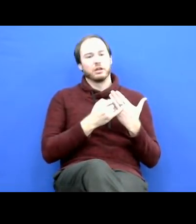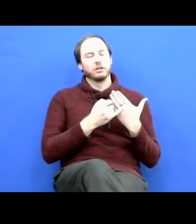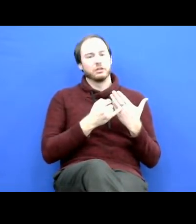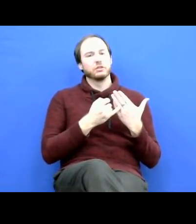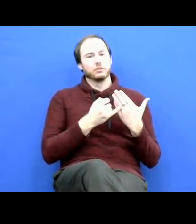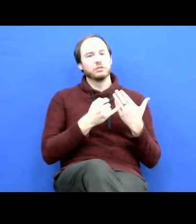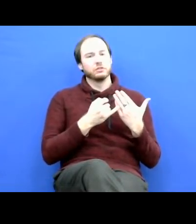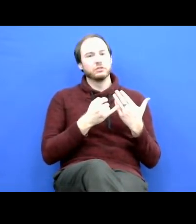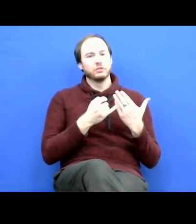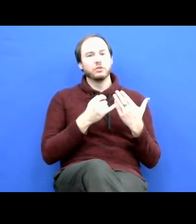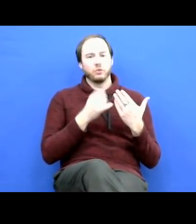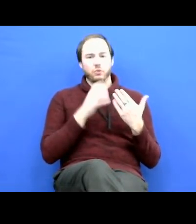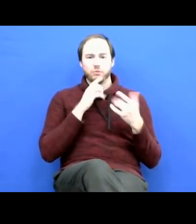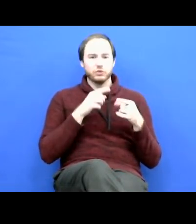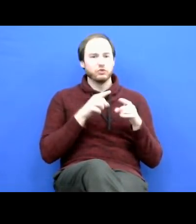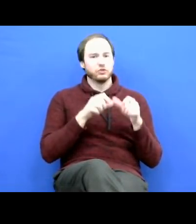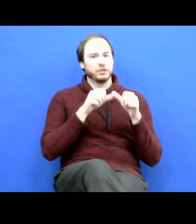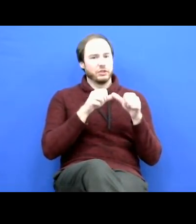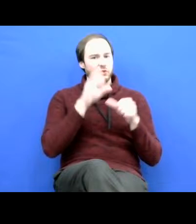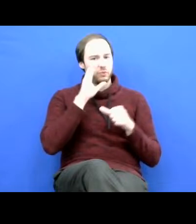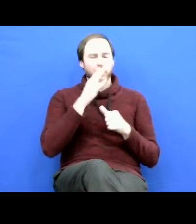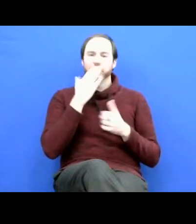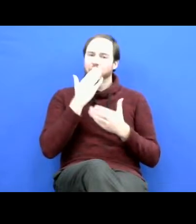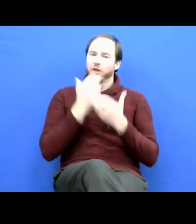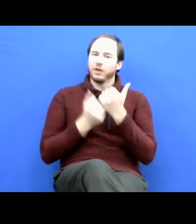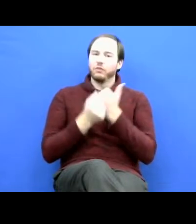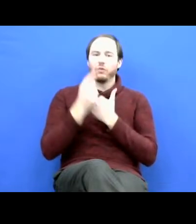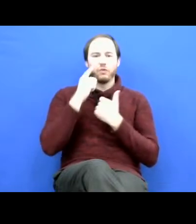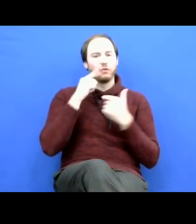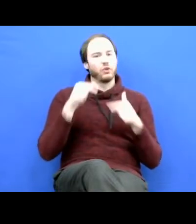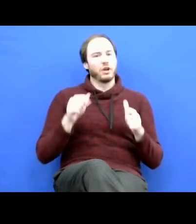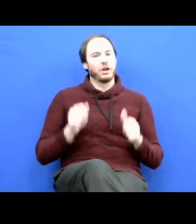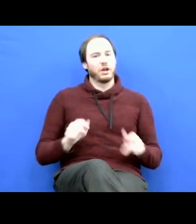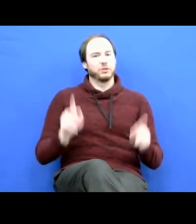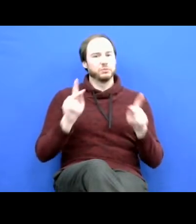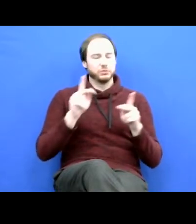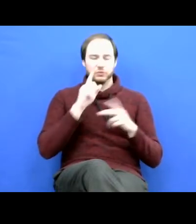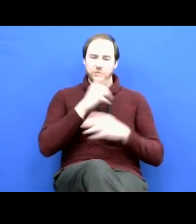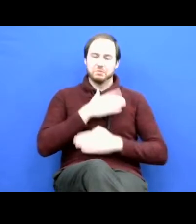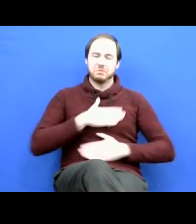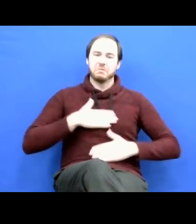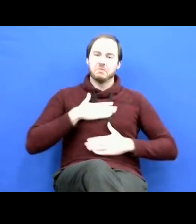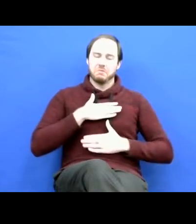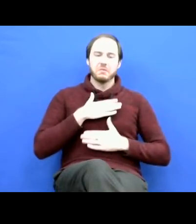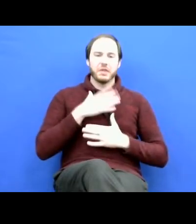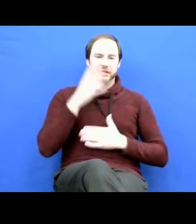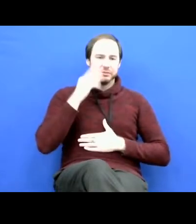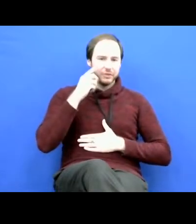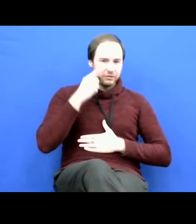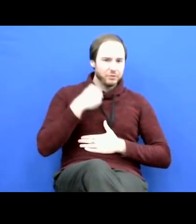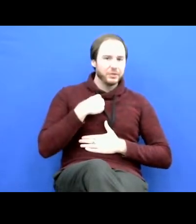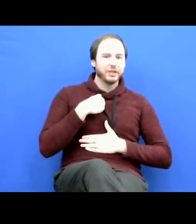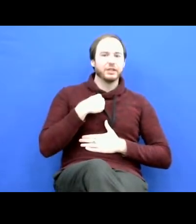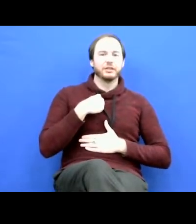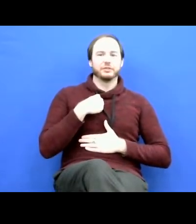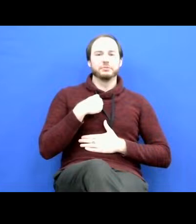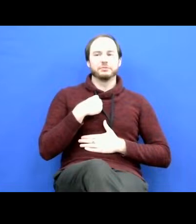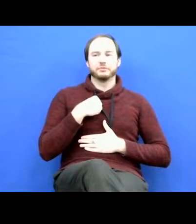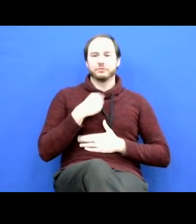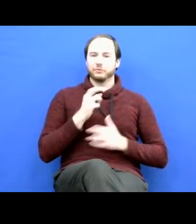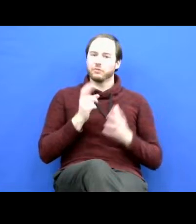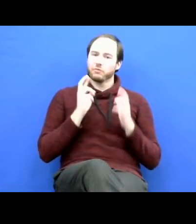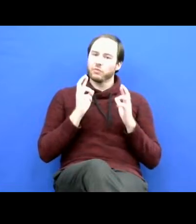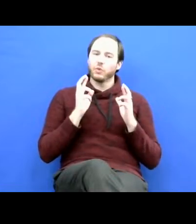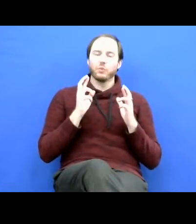my term. But thank you everyone for this opportunity. It's been a wonderful experience for me, and I hope